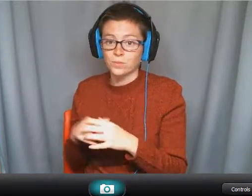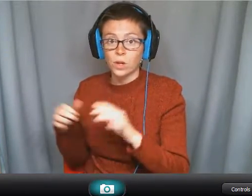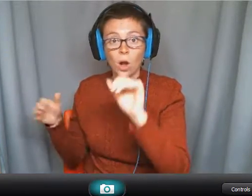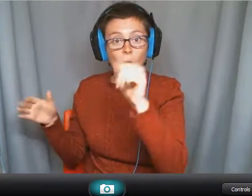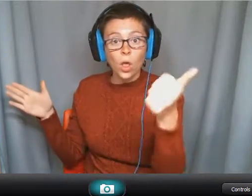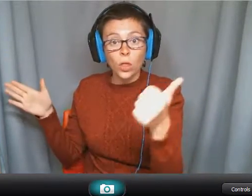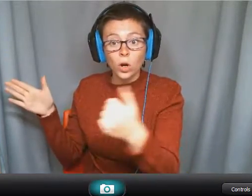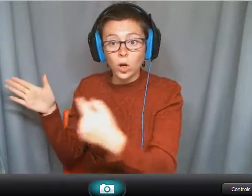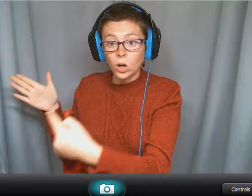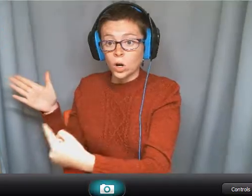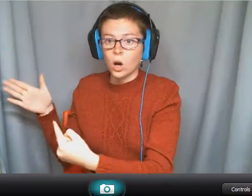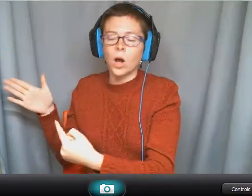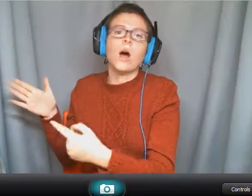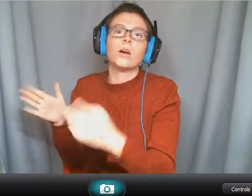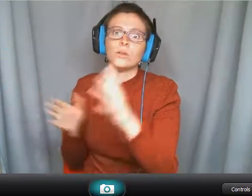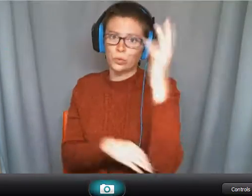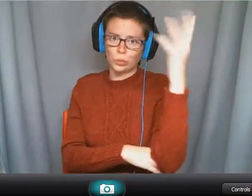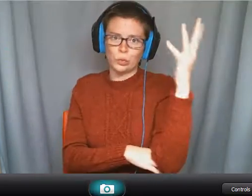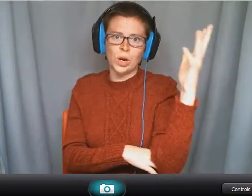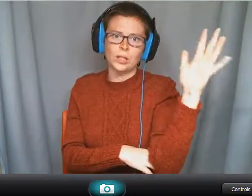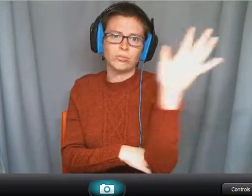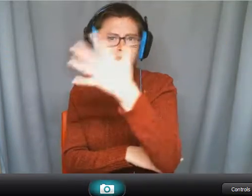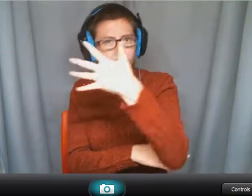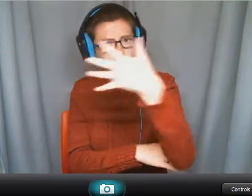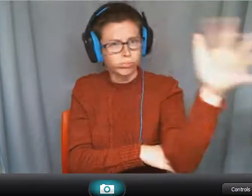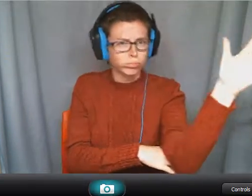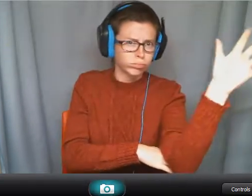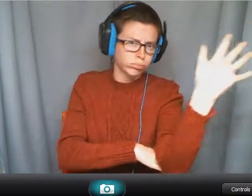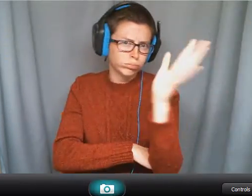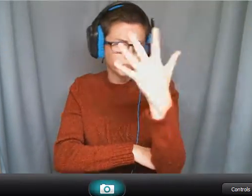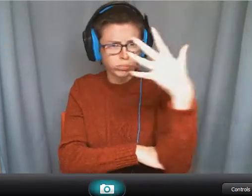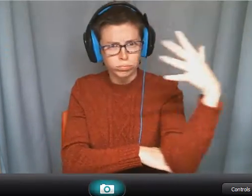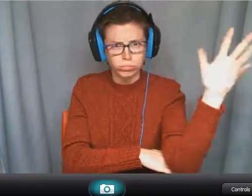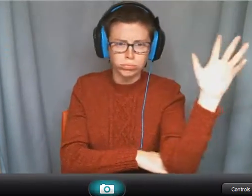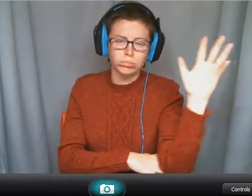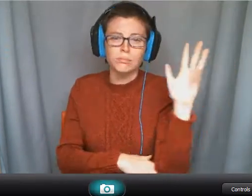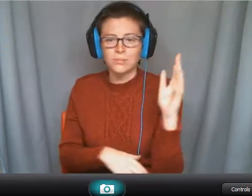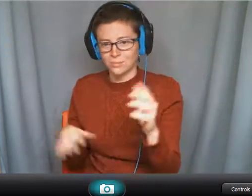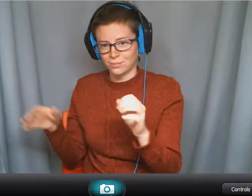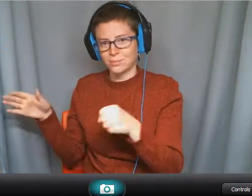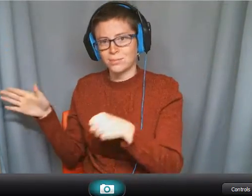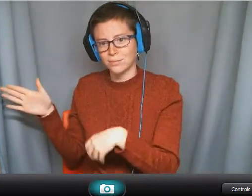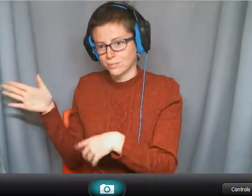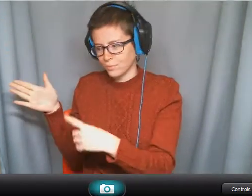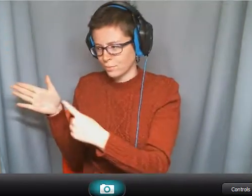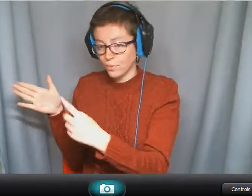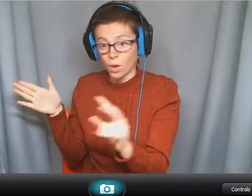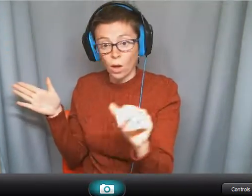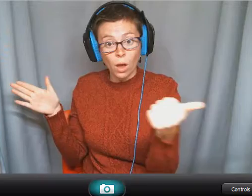signs? Look hard. I see one other sign in here. Vernon?